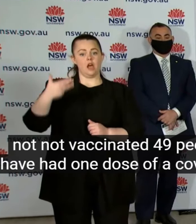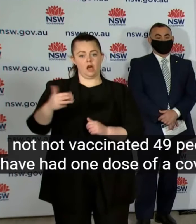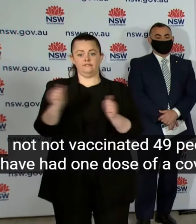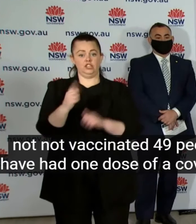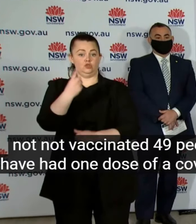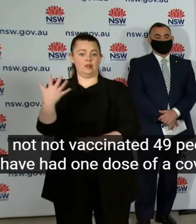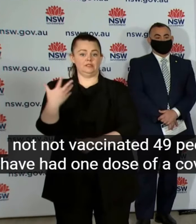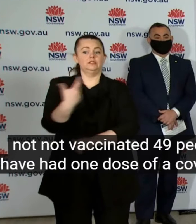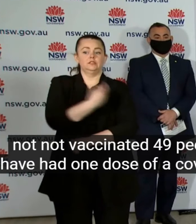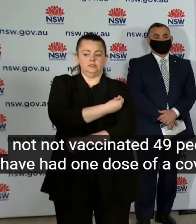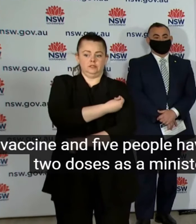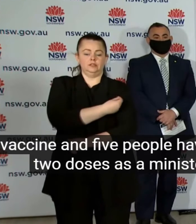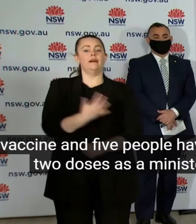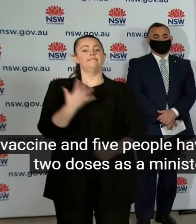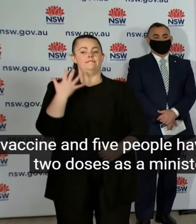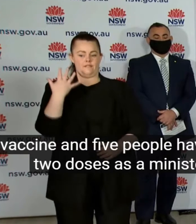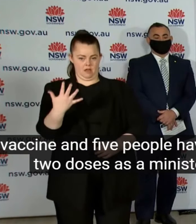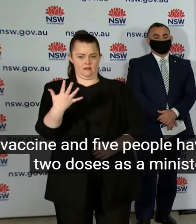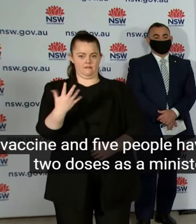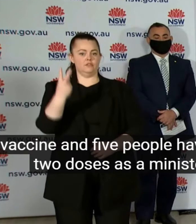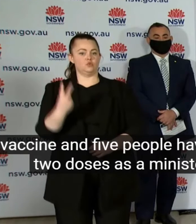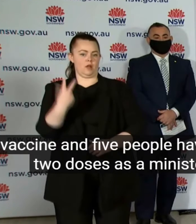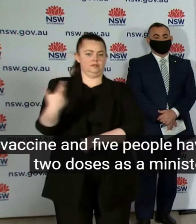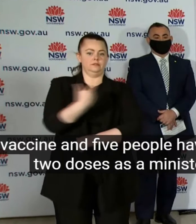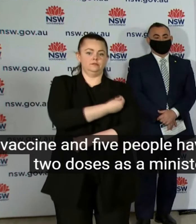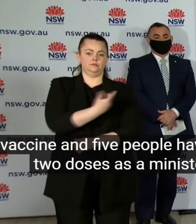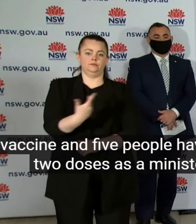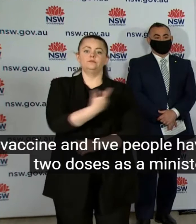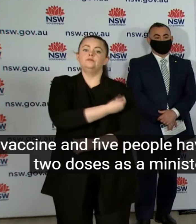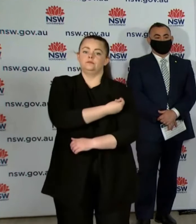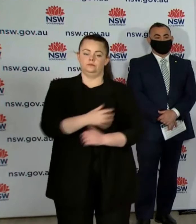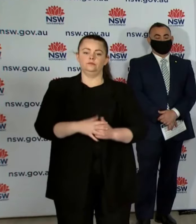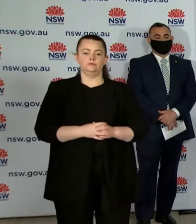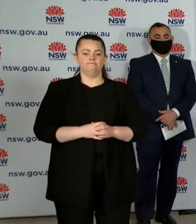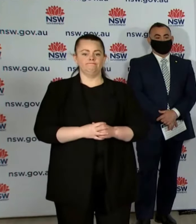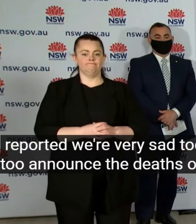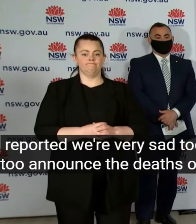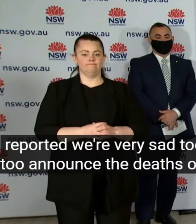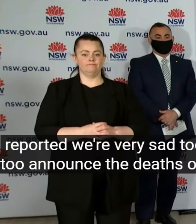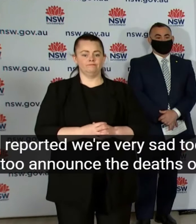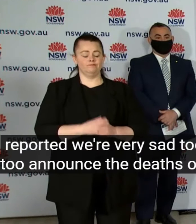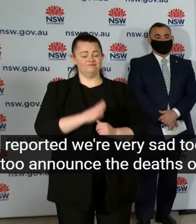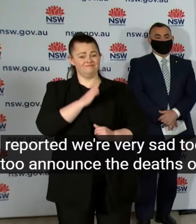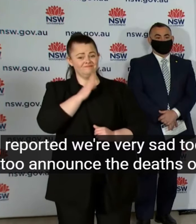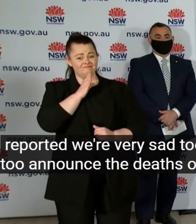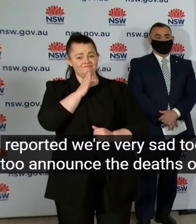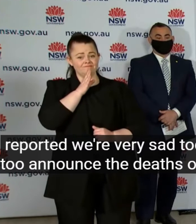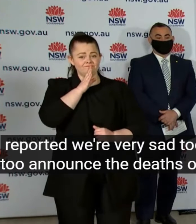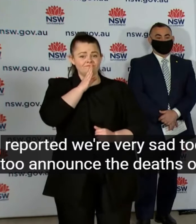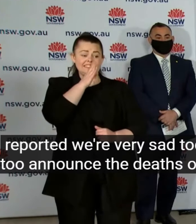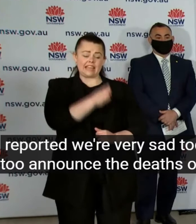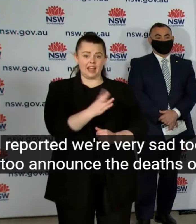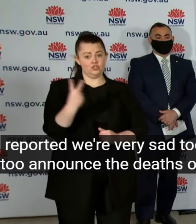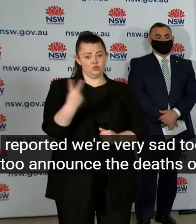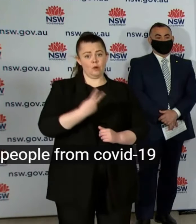people have had 2 doses. As the Minister reported, we're very sad today to announce the deaths